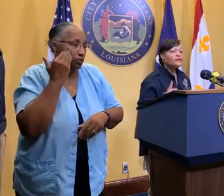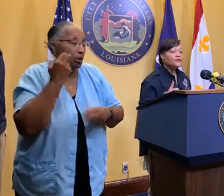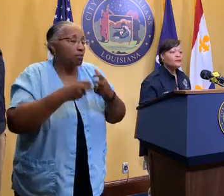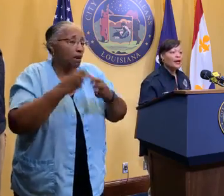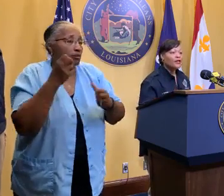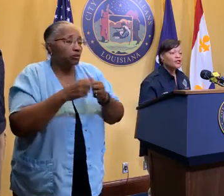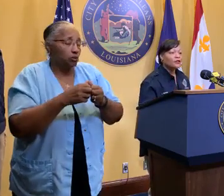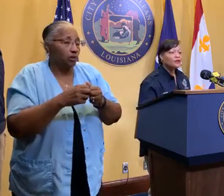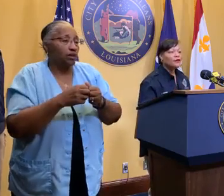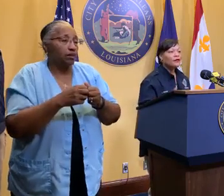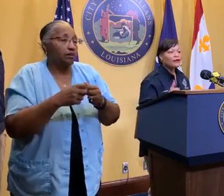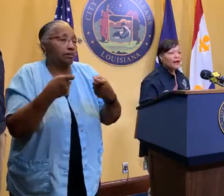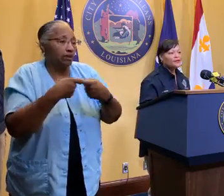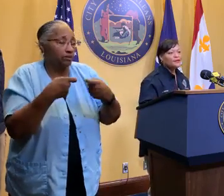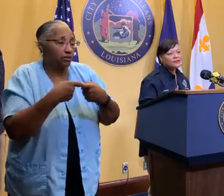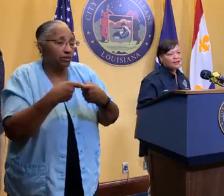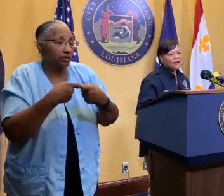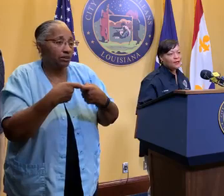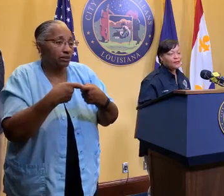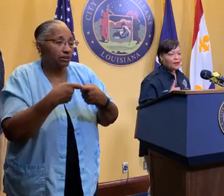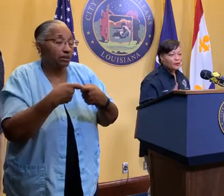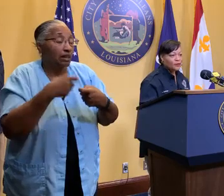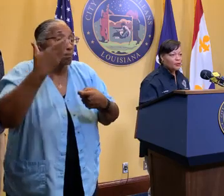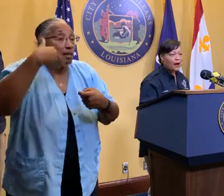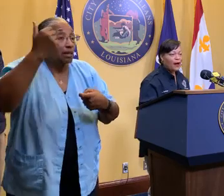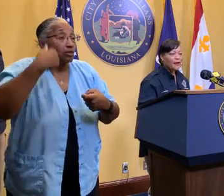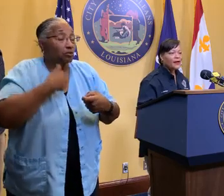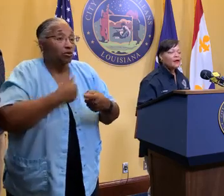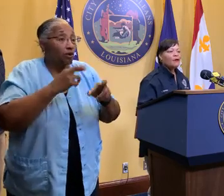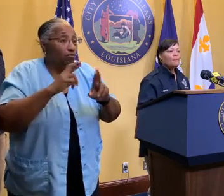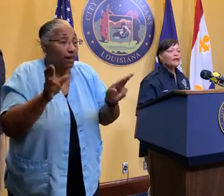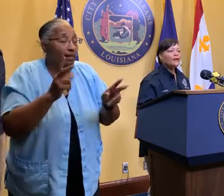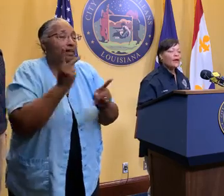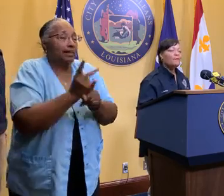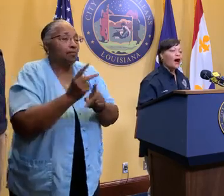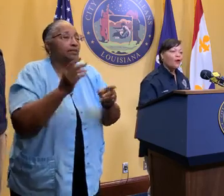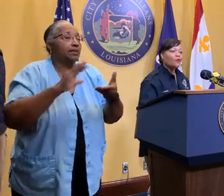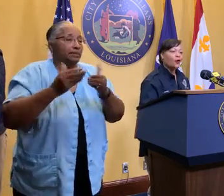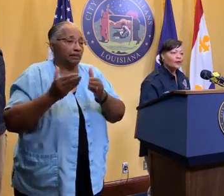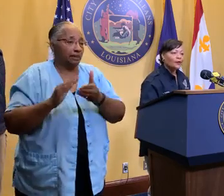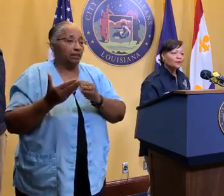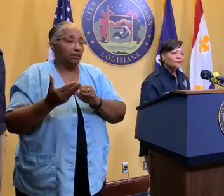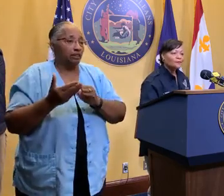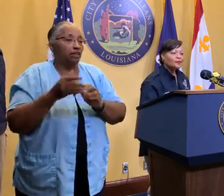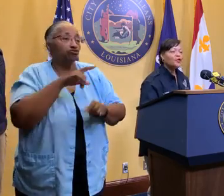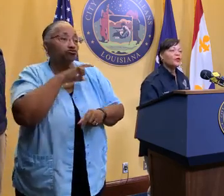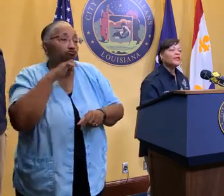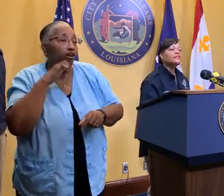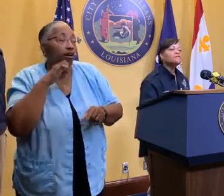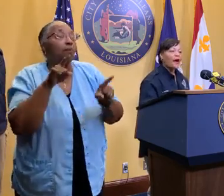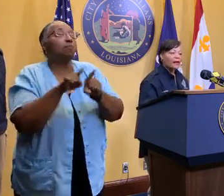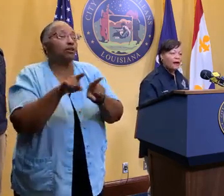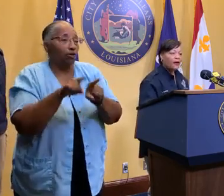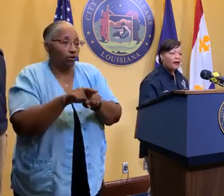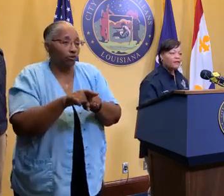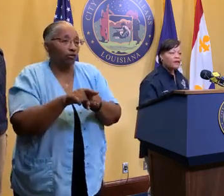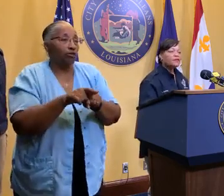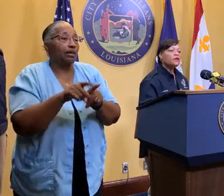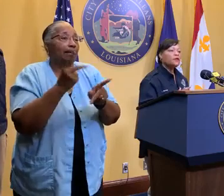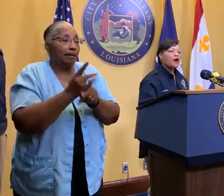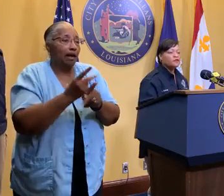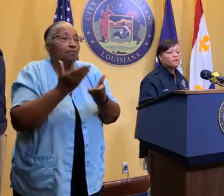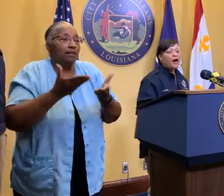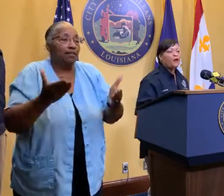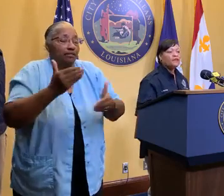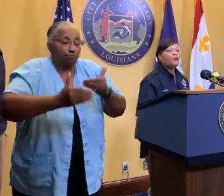Our anticipation kept this city not only dry, but kept power rolling, in spite of